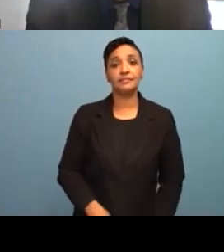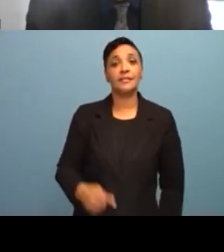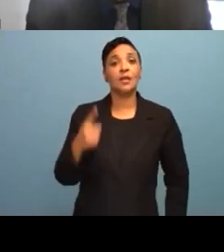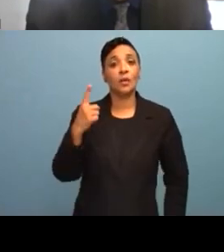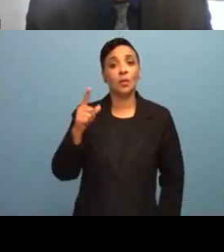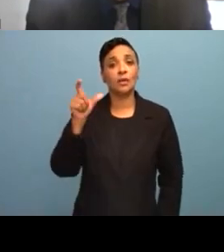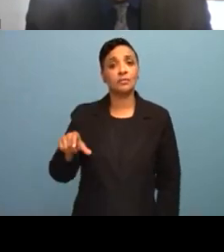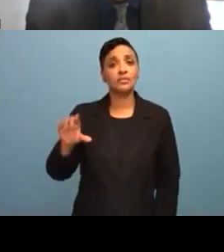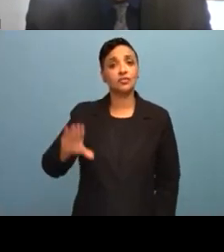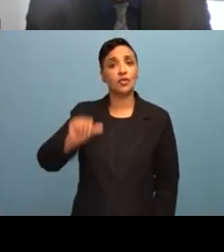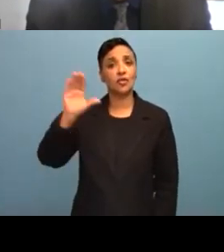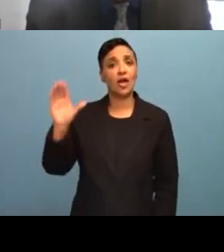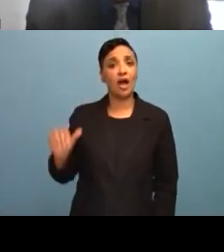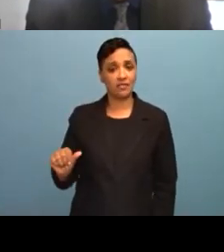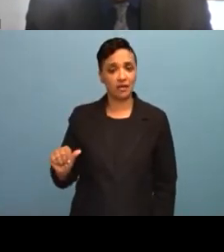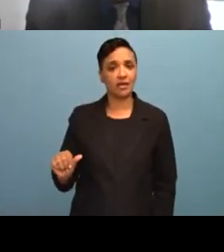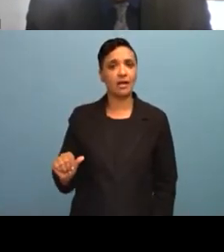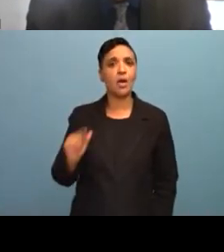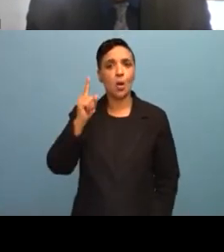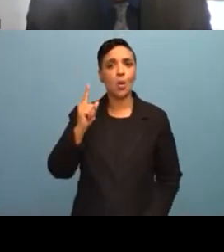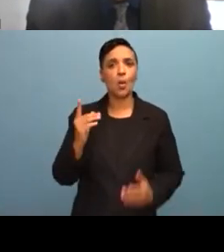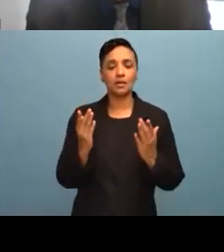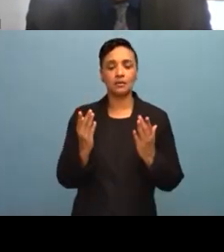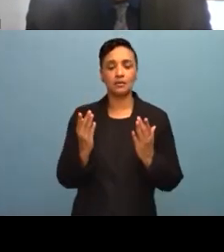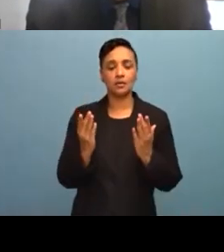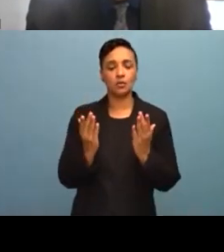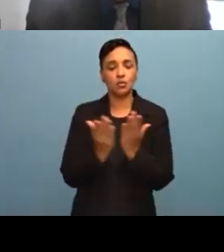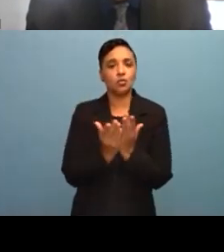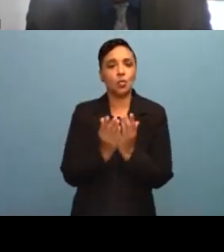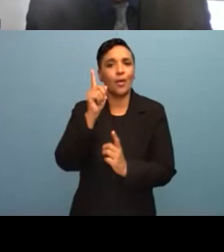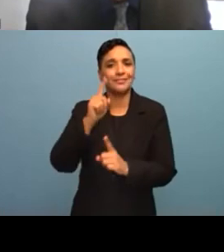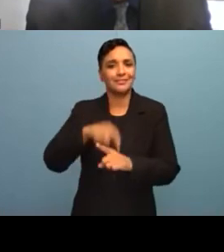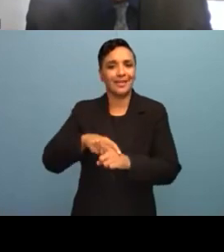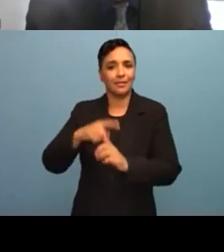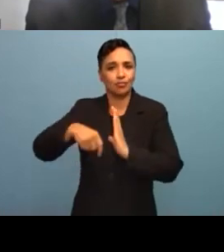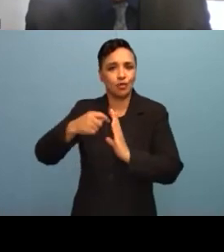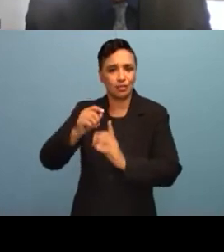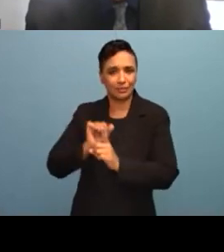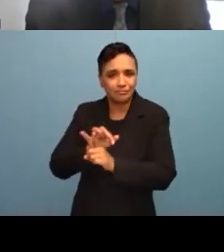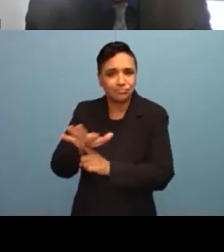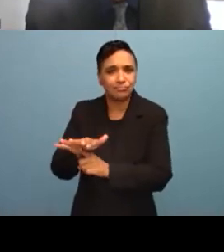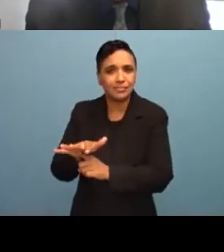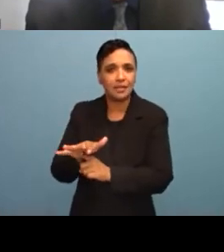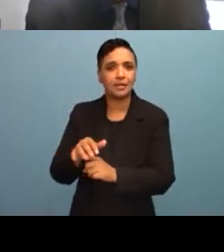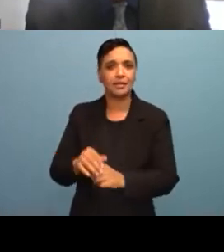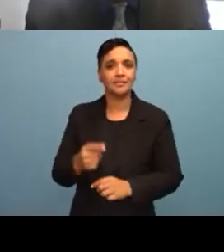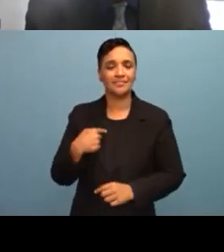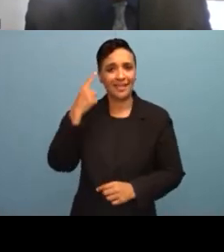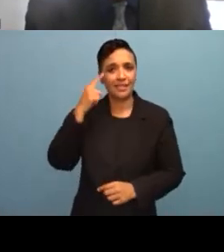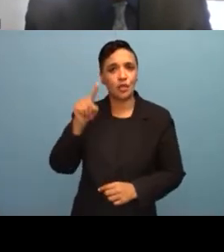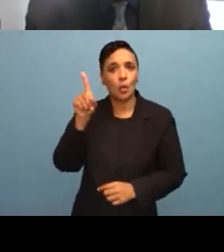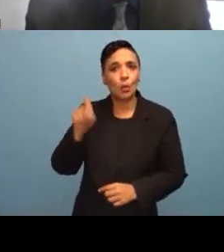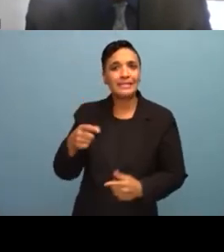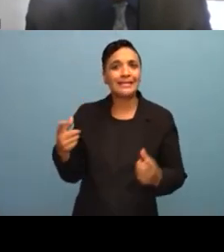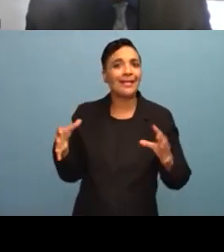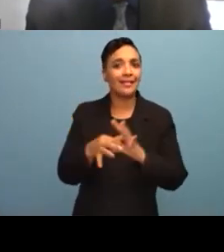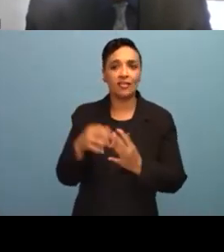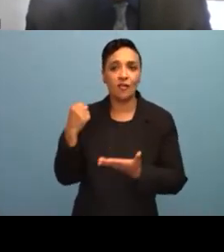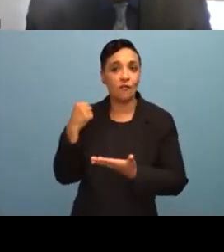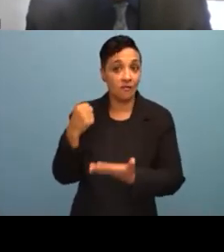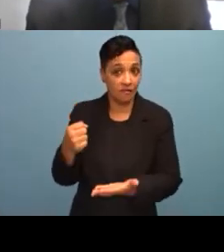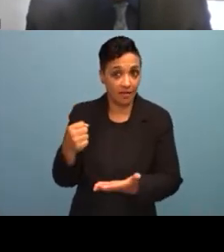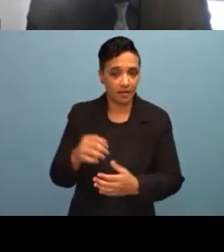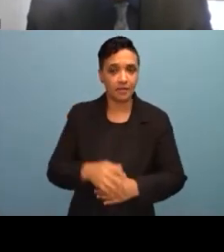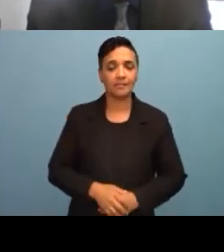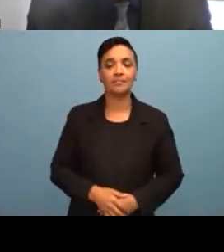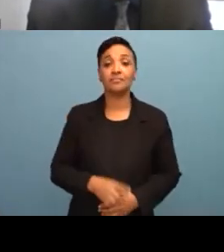They initiated the One School at a Time vision screening program. And I think their question is around funding. The impact of our program, they say,